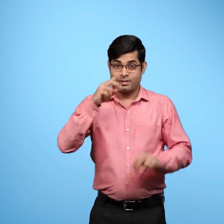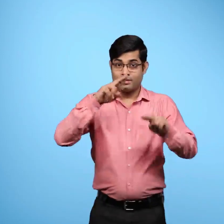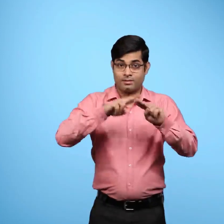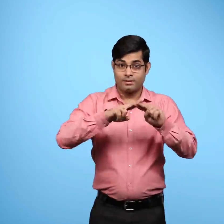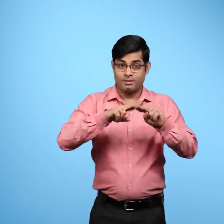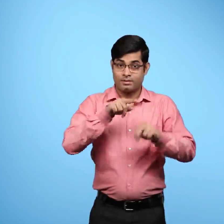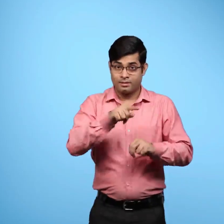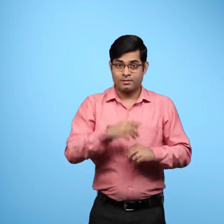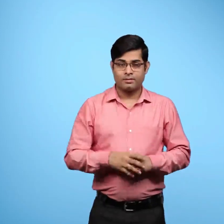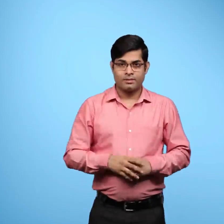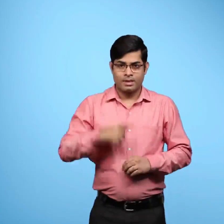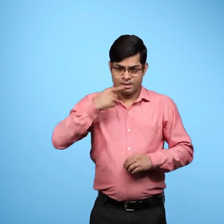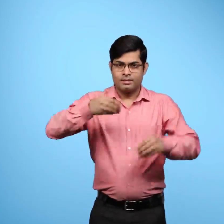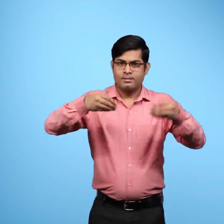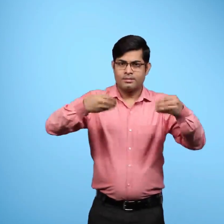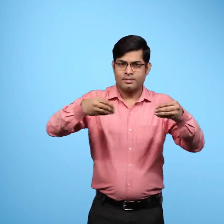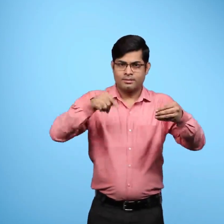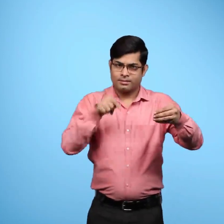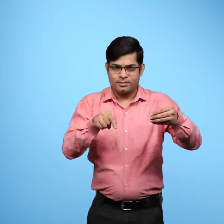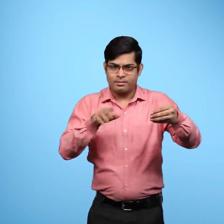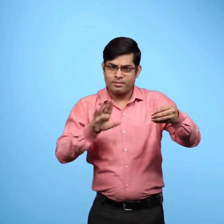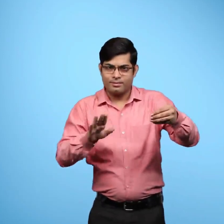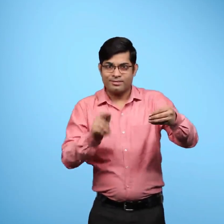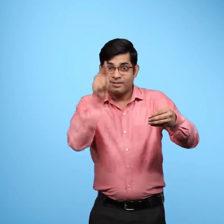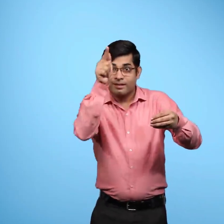Fatima draws a standing line.